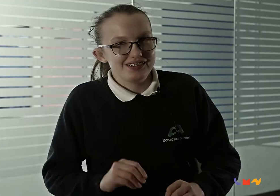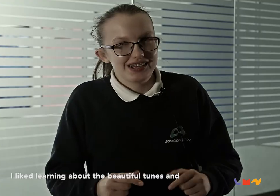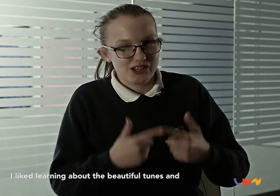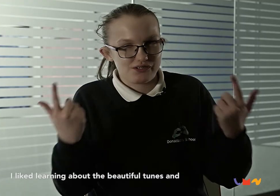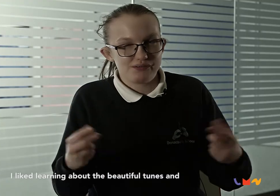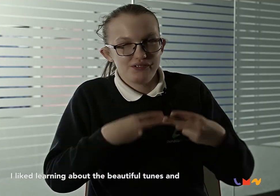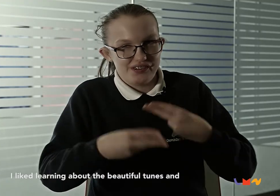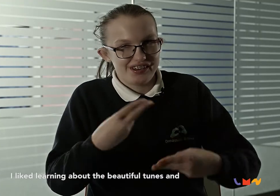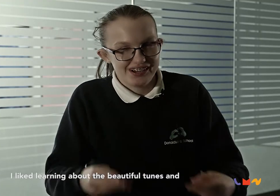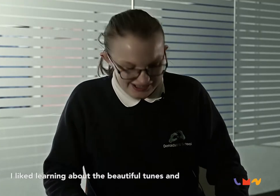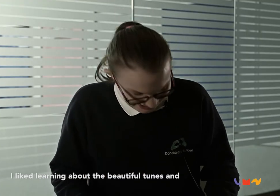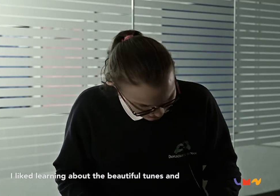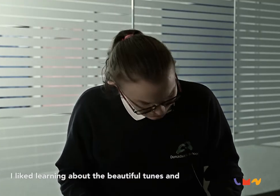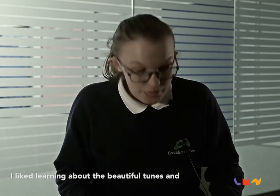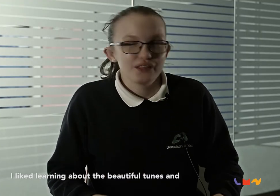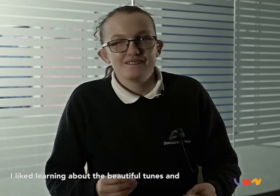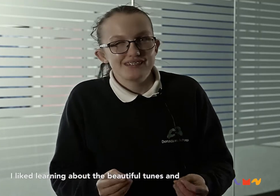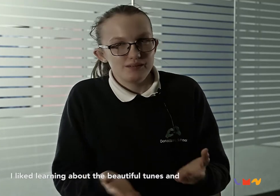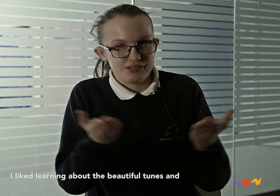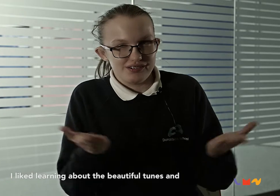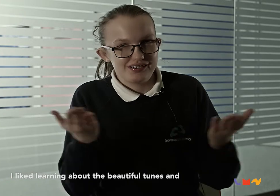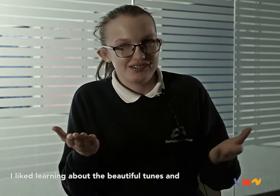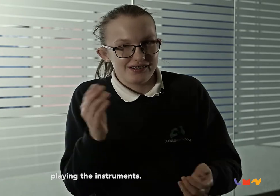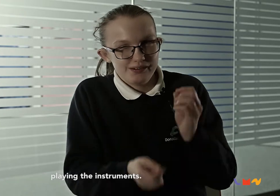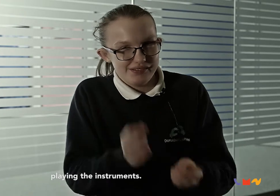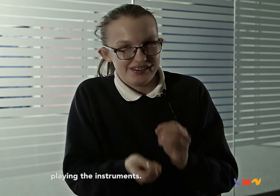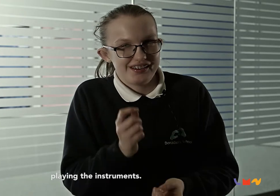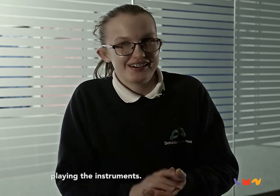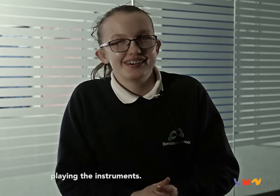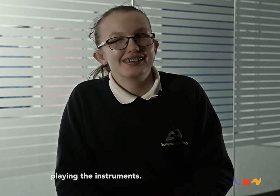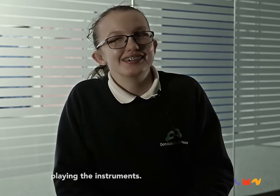I liked learning the beautiful tunes and playing the instruments.